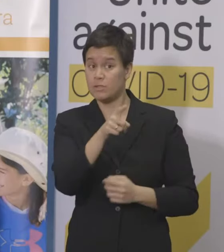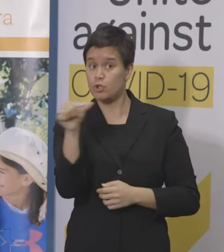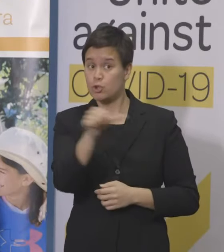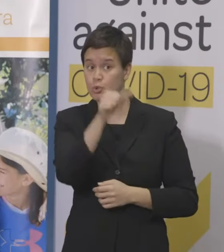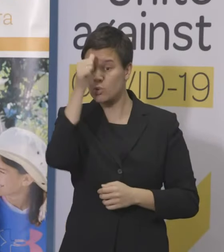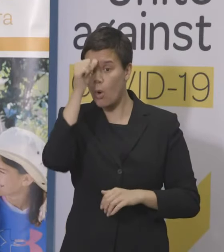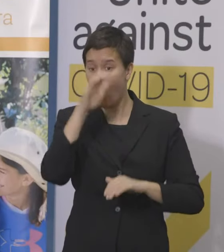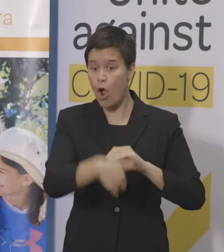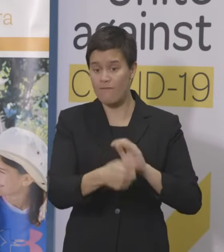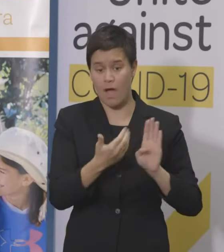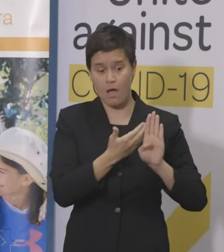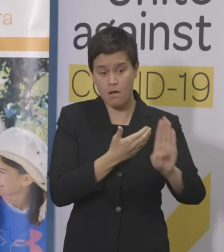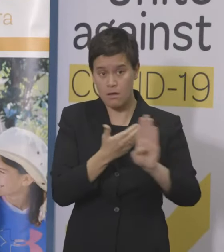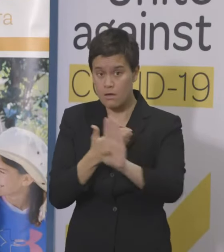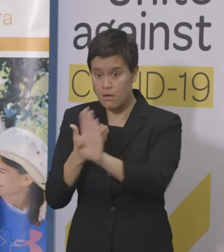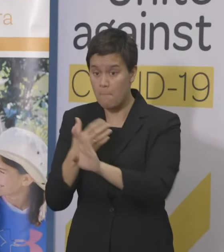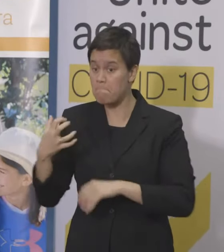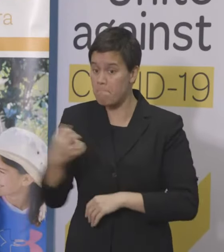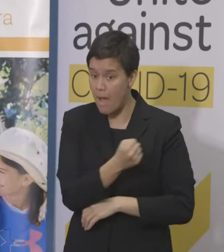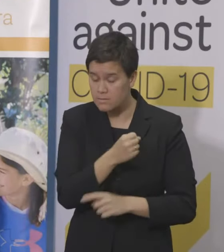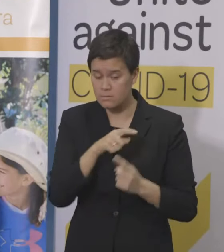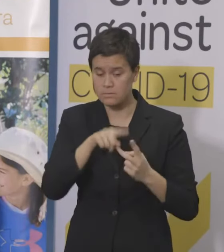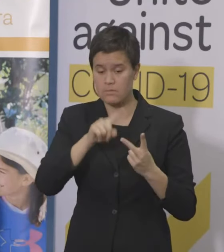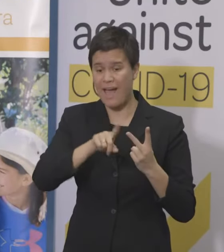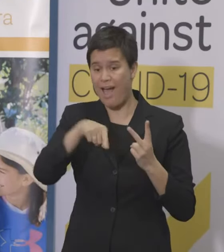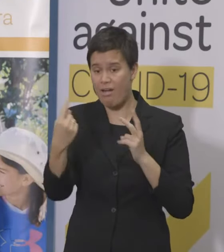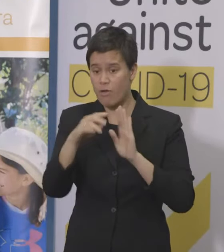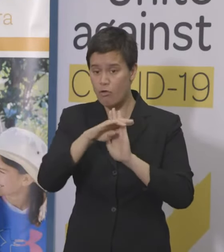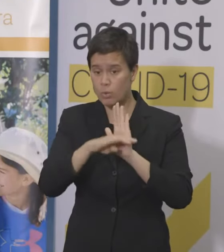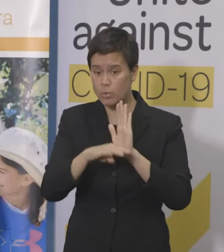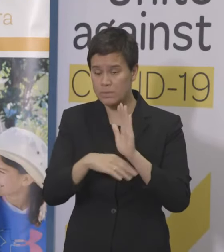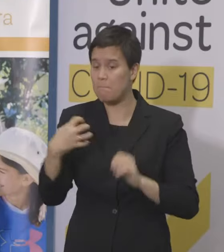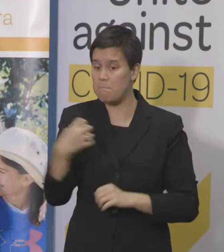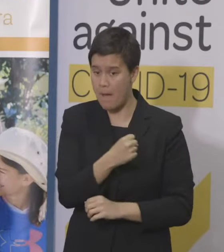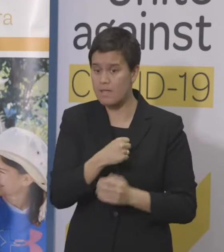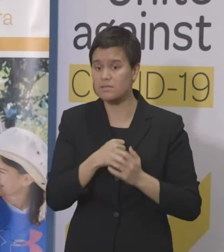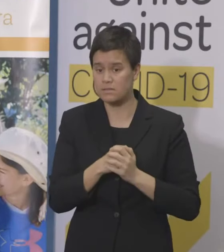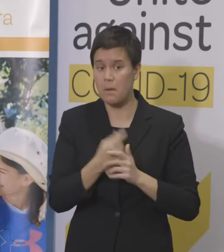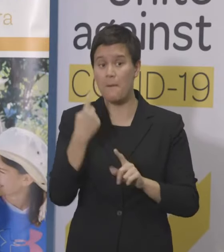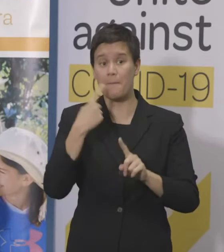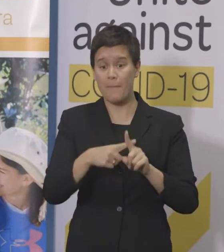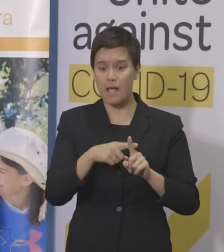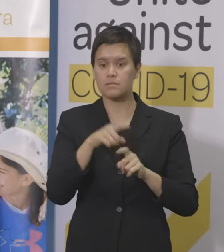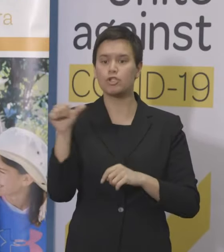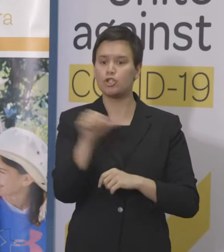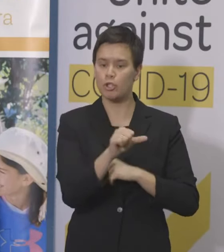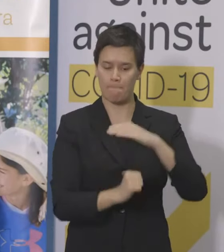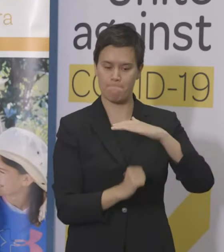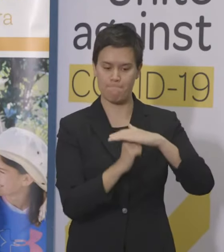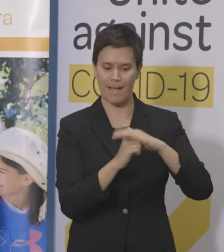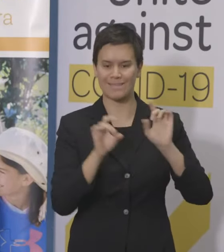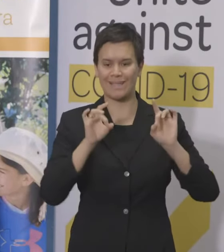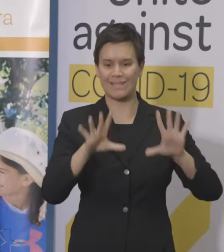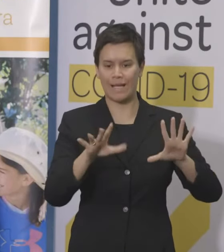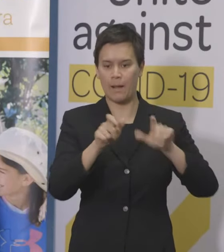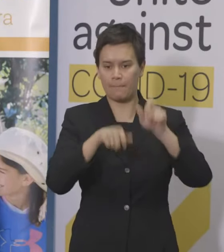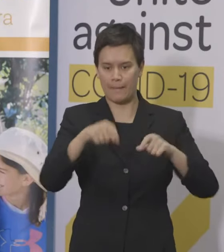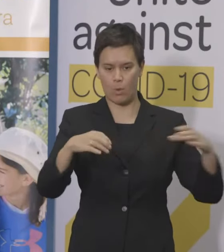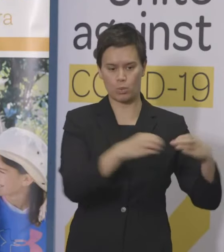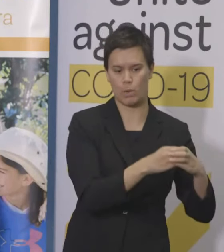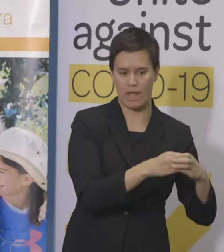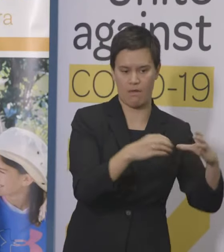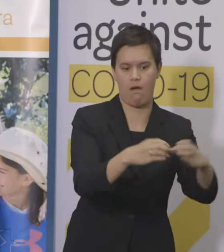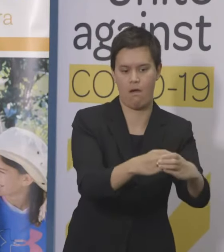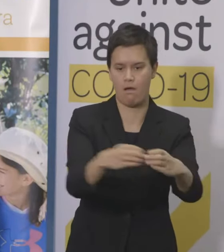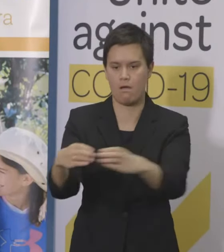physical distancing, and that they will be implementing that, and in particular that it should be groups of no more than 10 people together, and so I'll